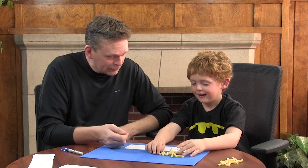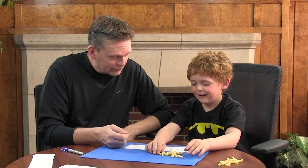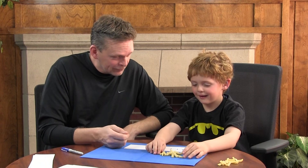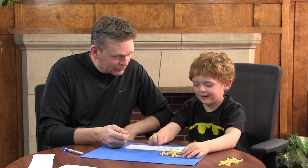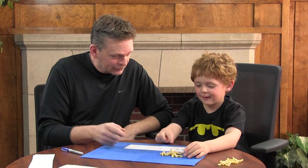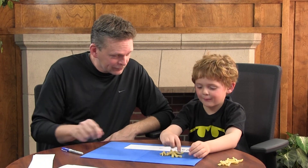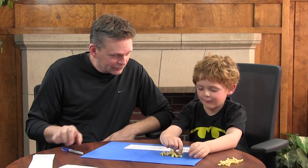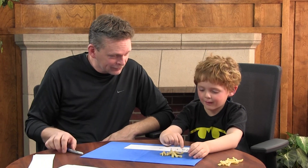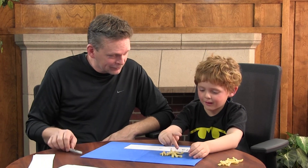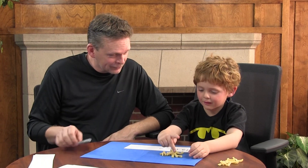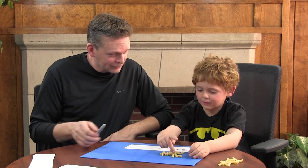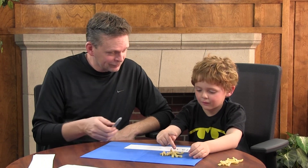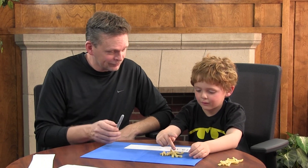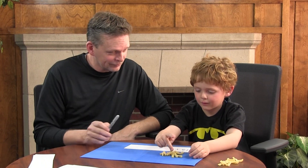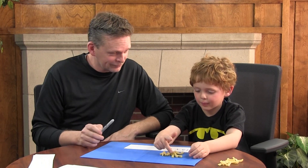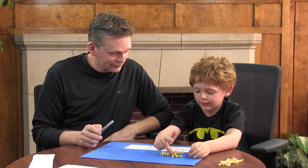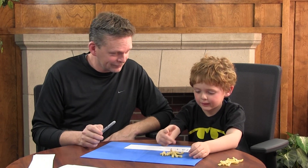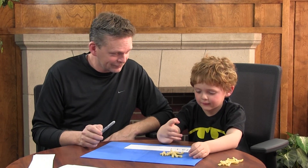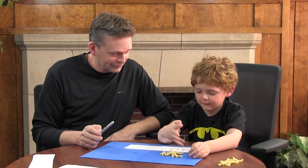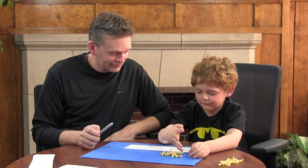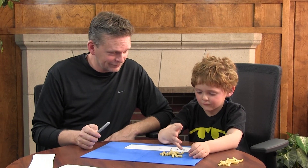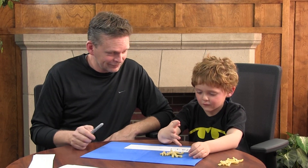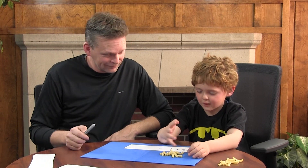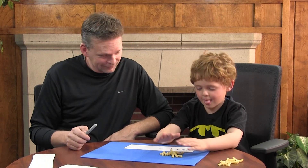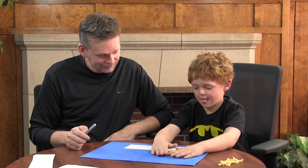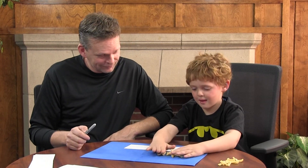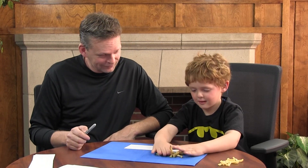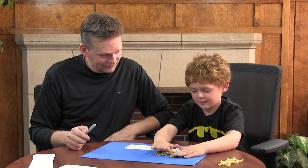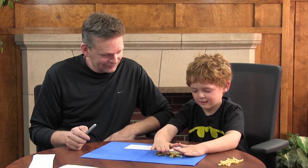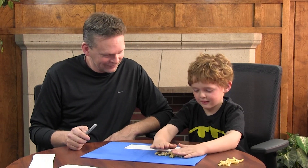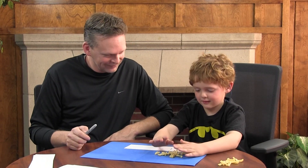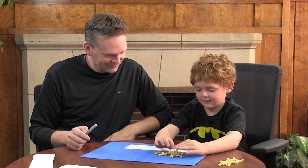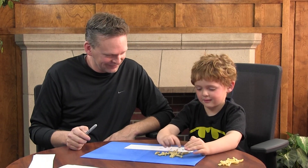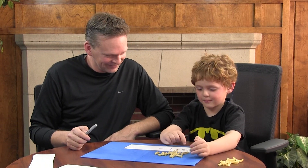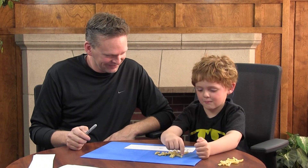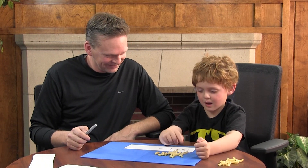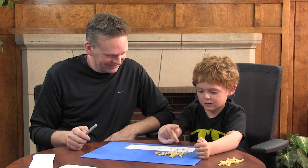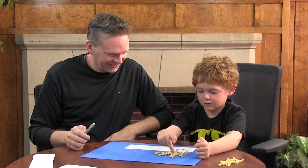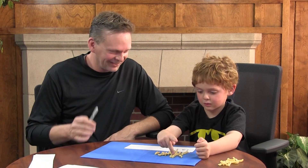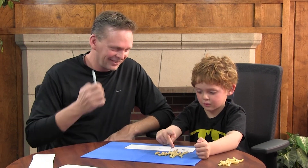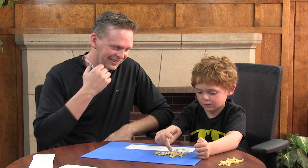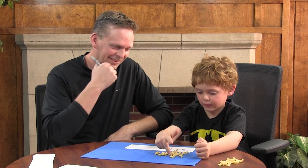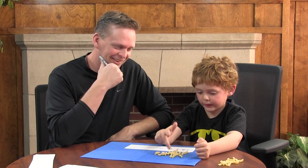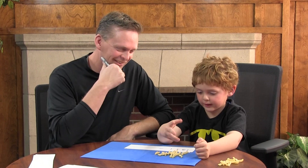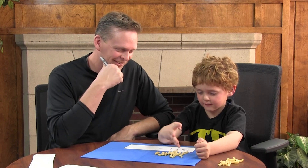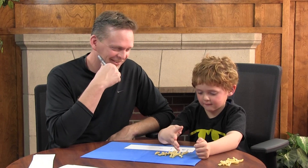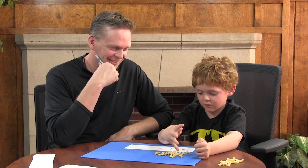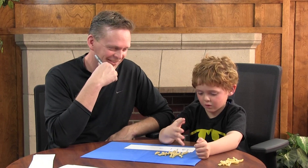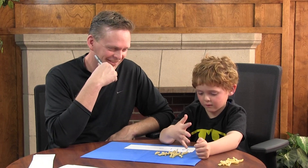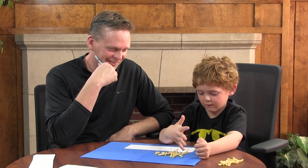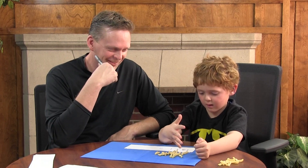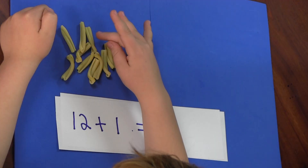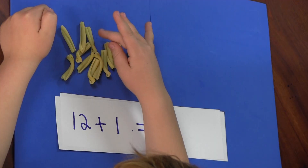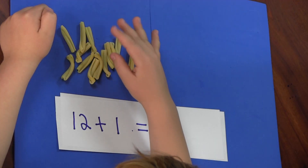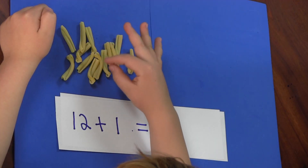One, two, three, four, five, six, seven, eight, nine, ten,